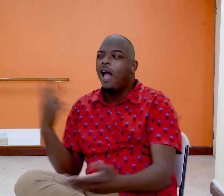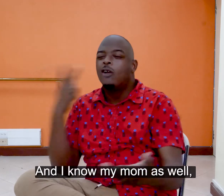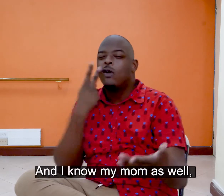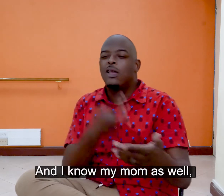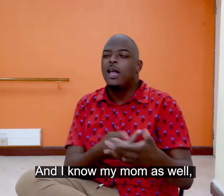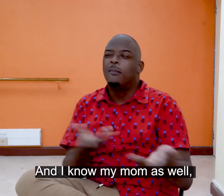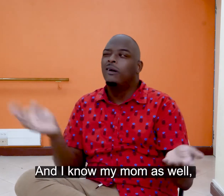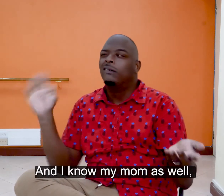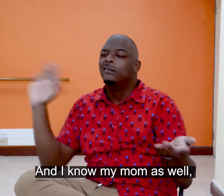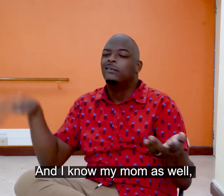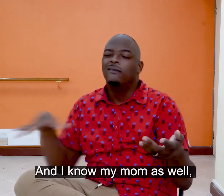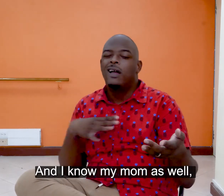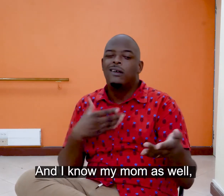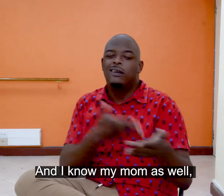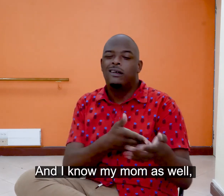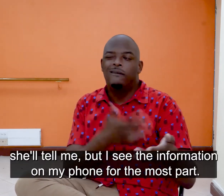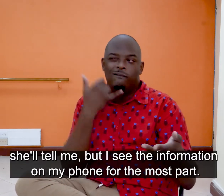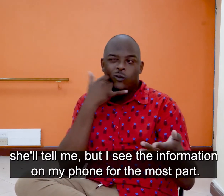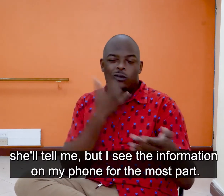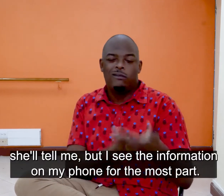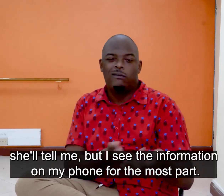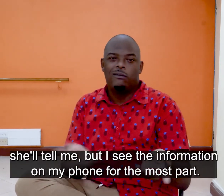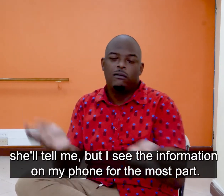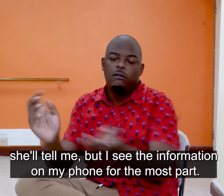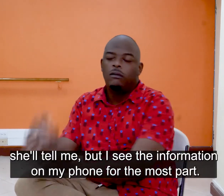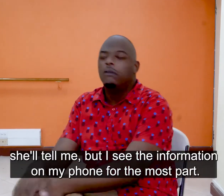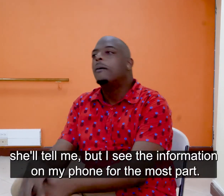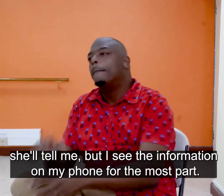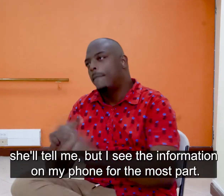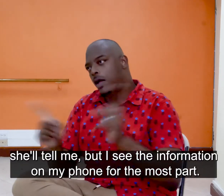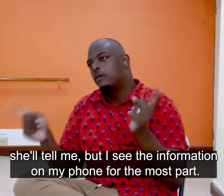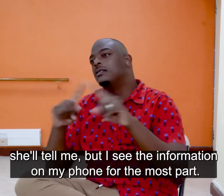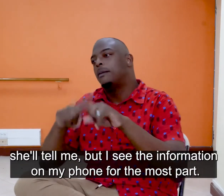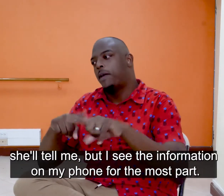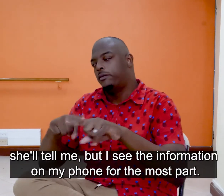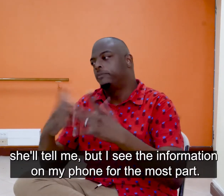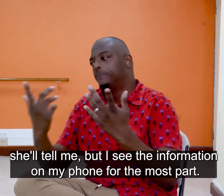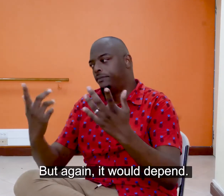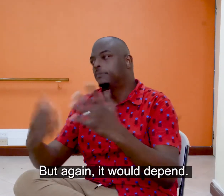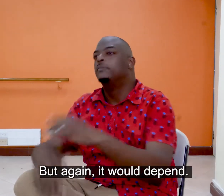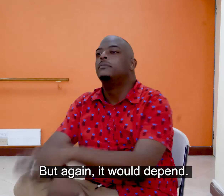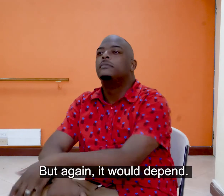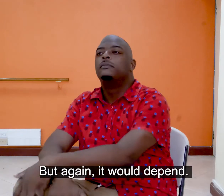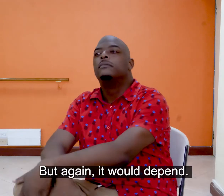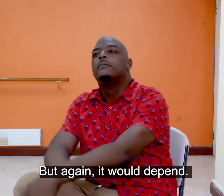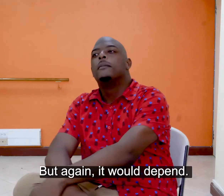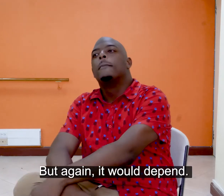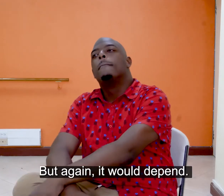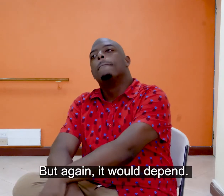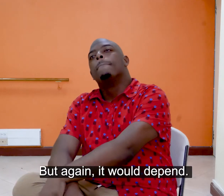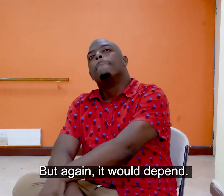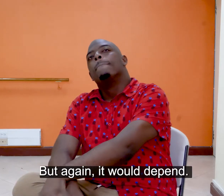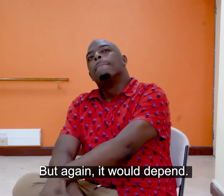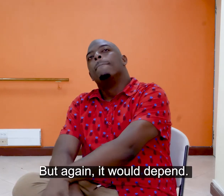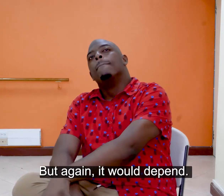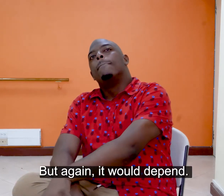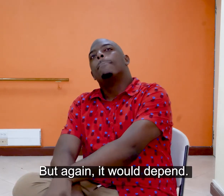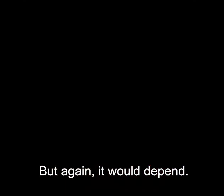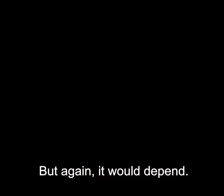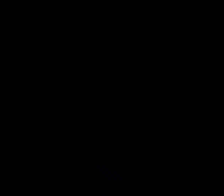And my mom as well, she will tell me, but I see the information on my phone for the most part. But again, it would depend.